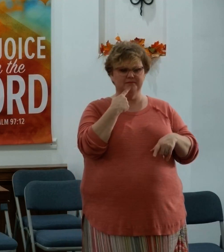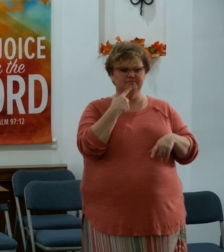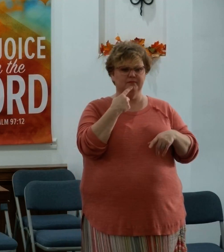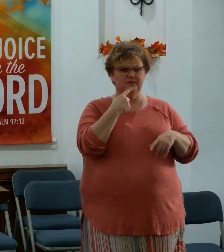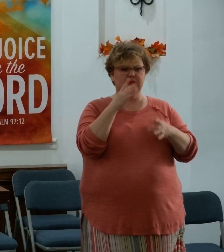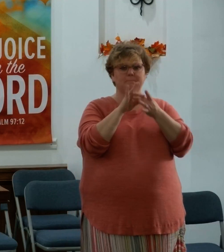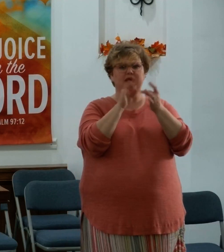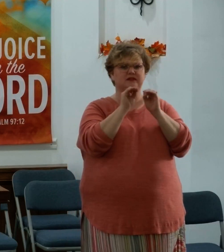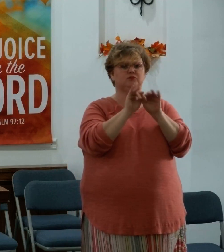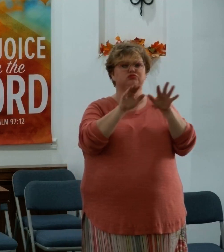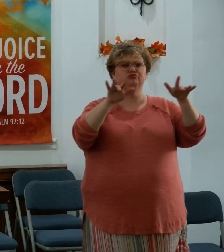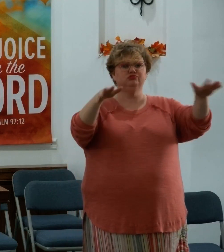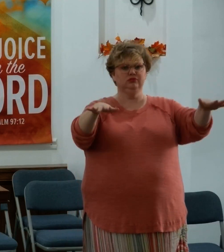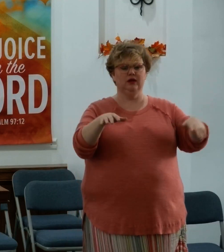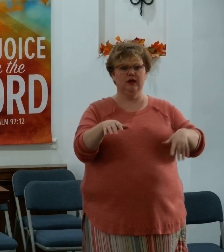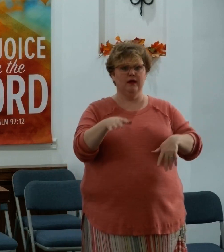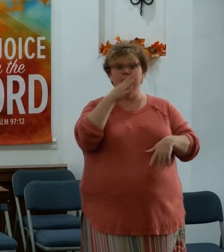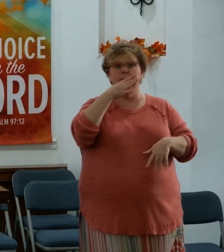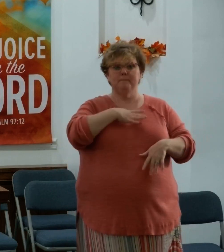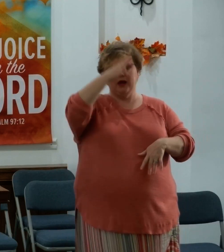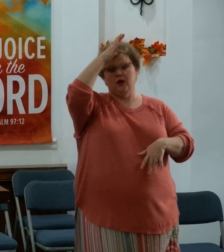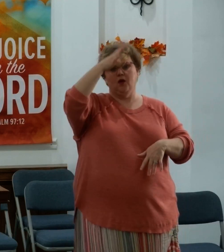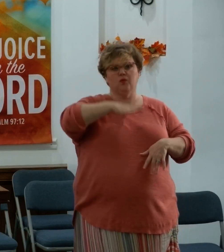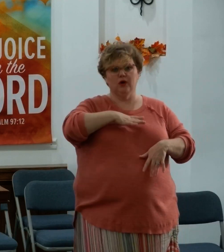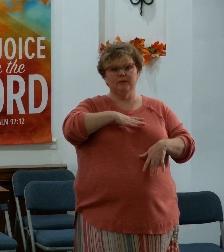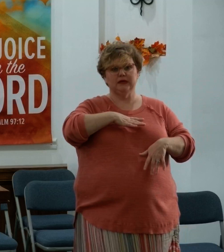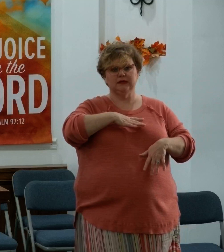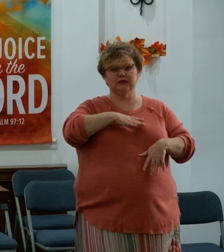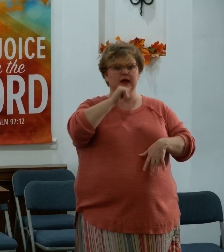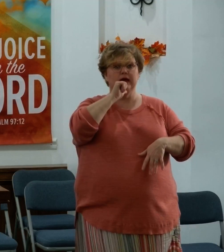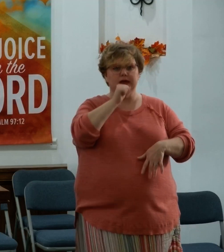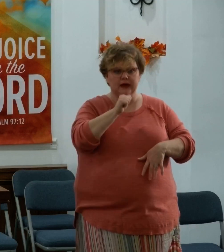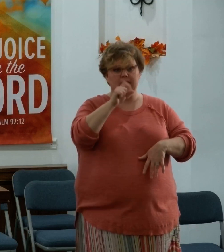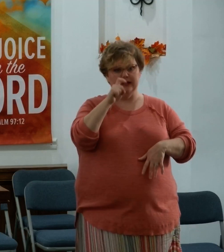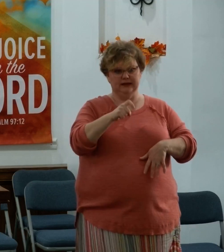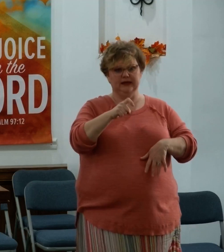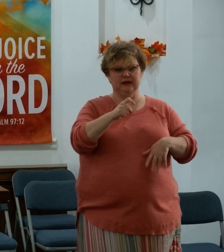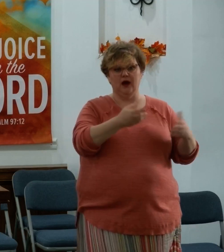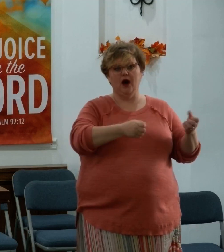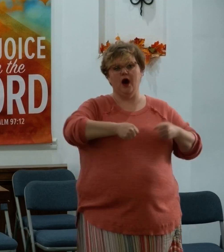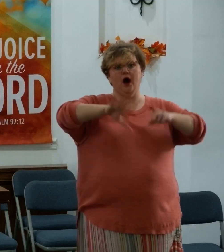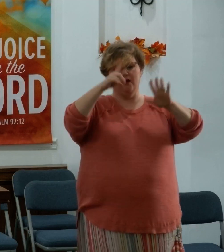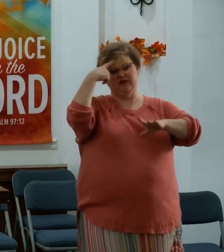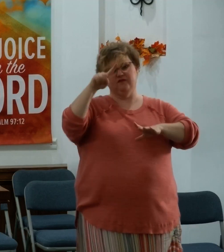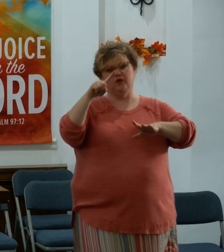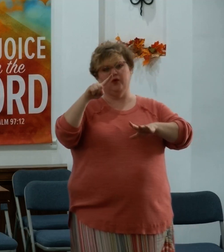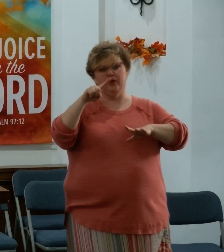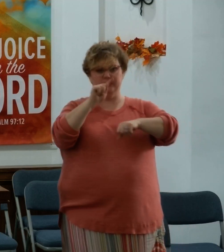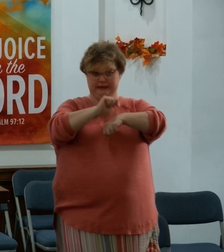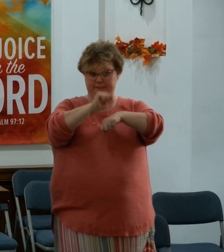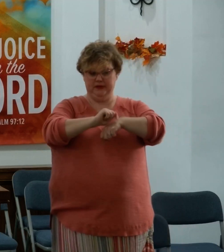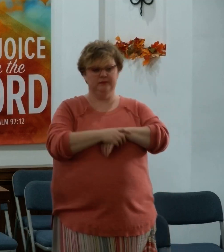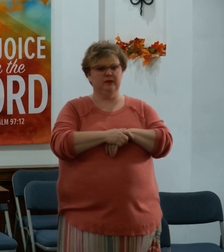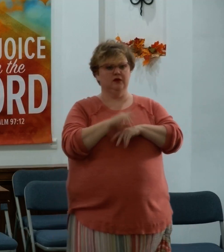camp. No man or woman is to make anything else as an offering for the sanctuary. And so the people were